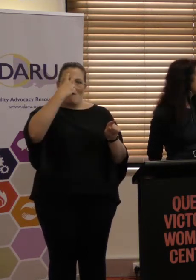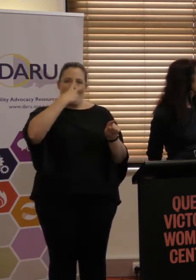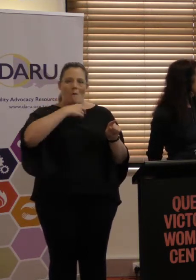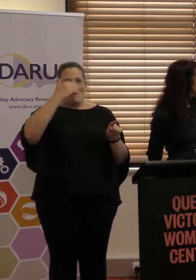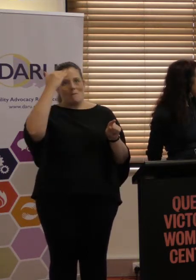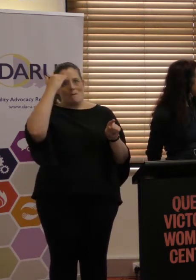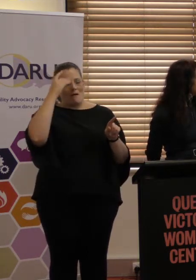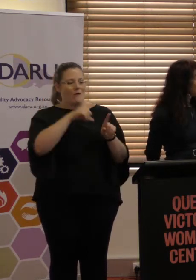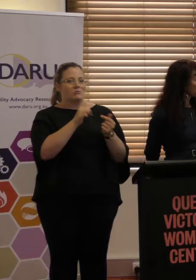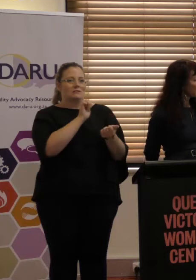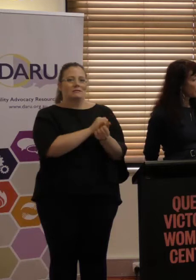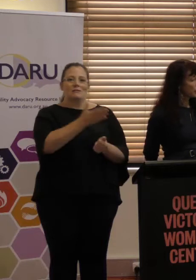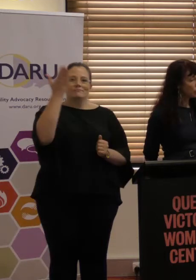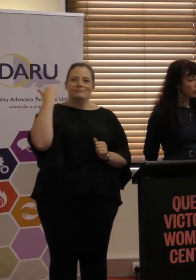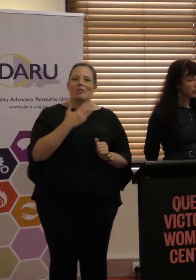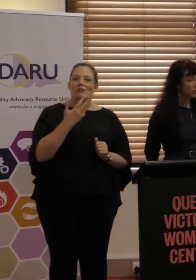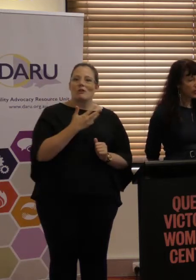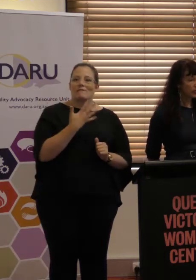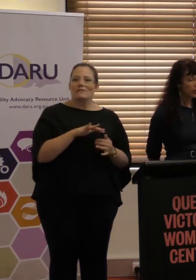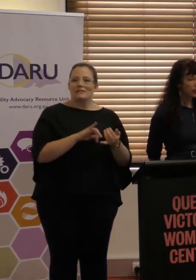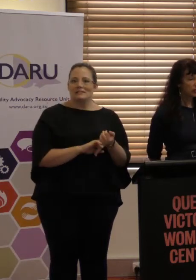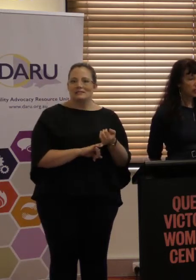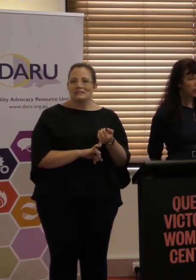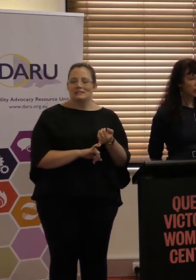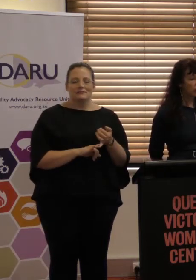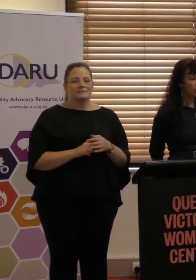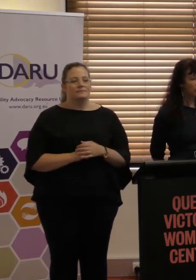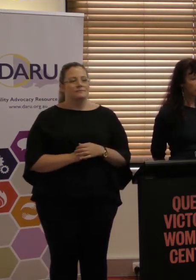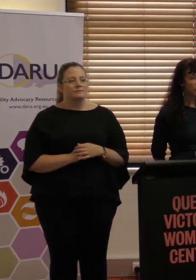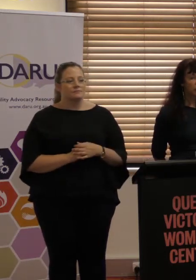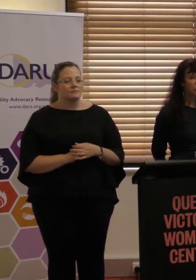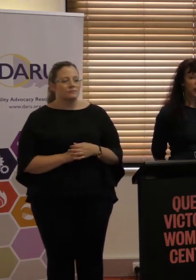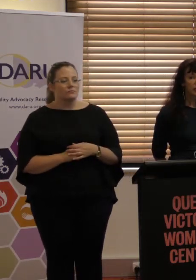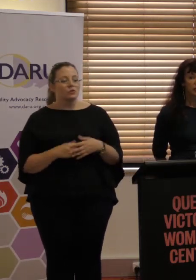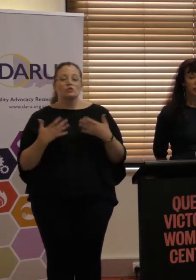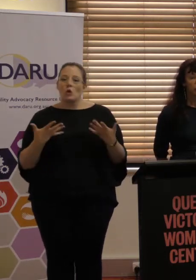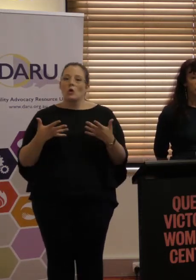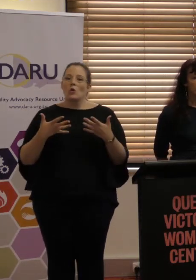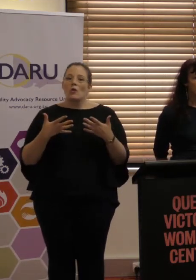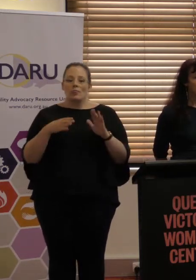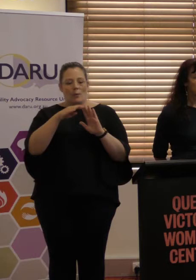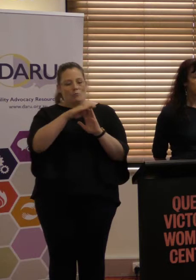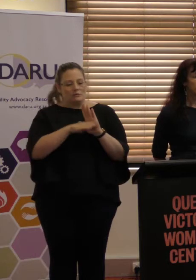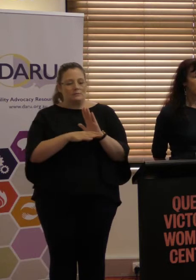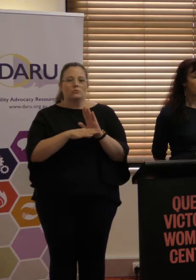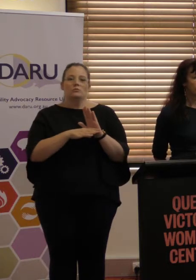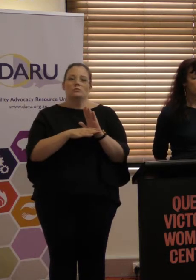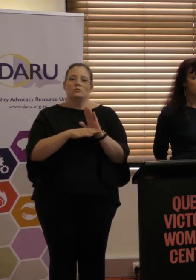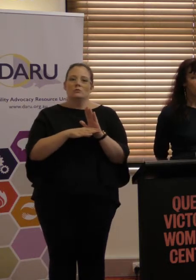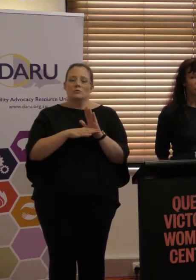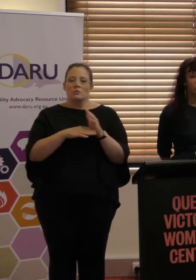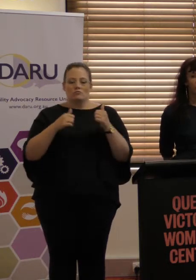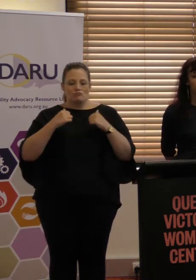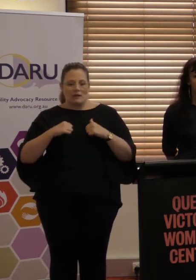1950s. And so it was decided that the principal practice leader, who's been seconded from the